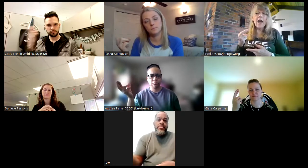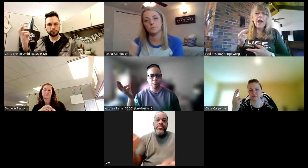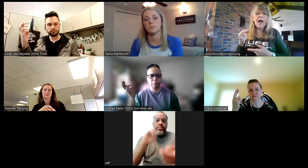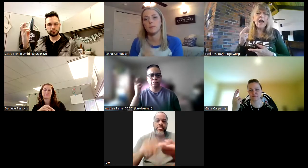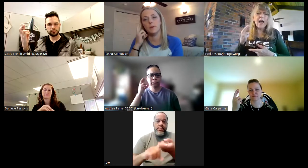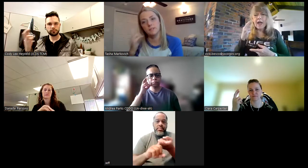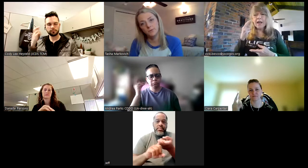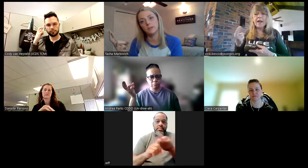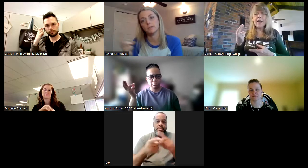it's my best friend.